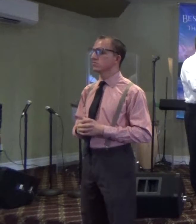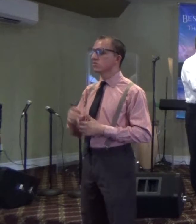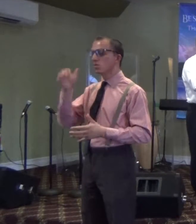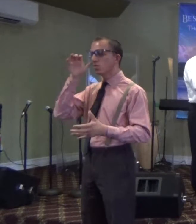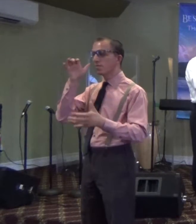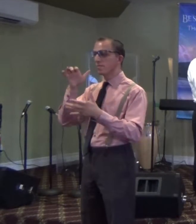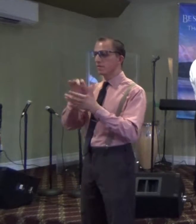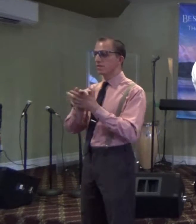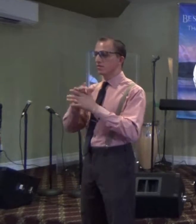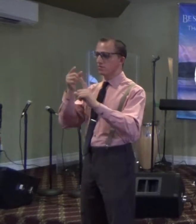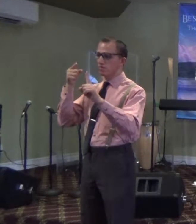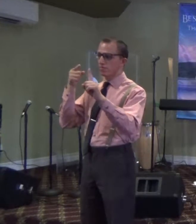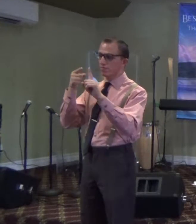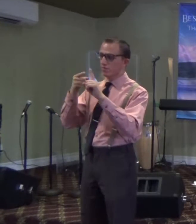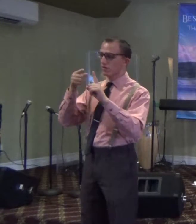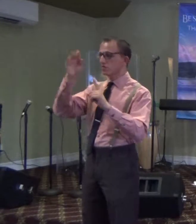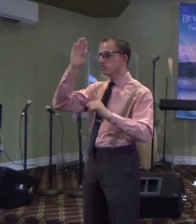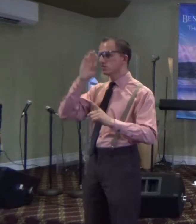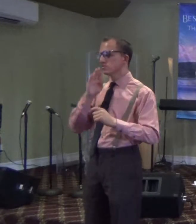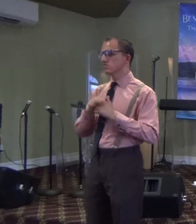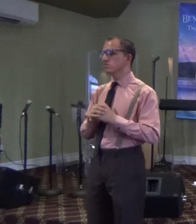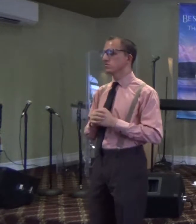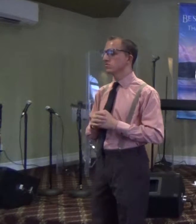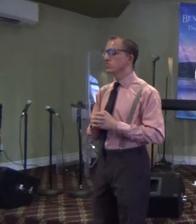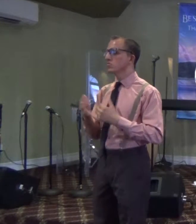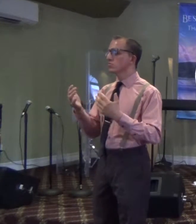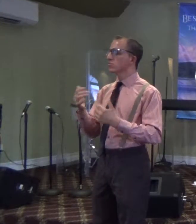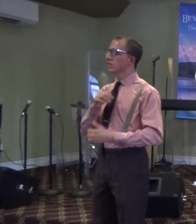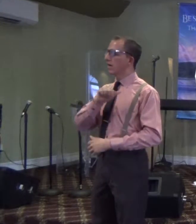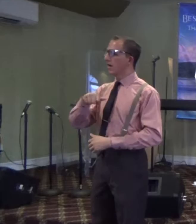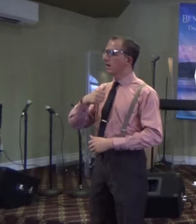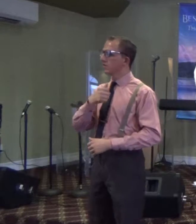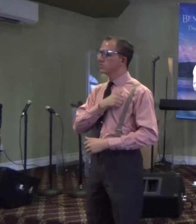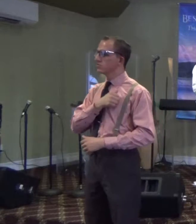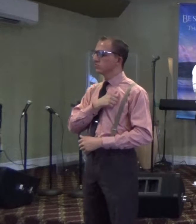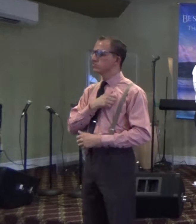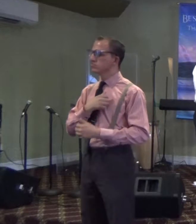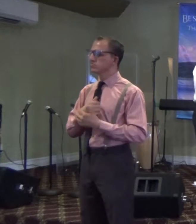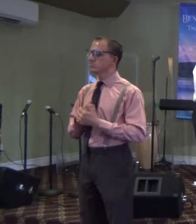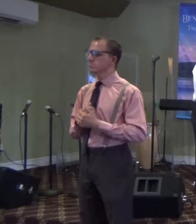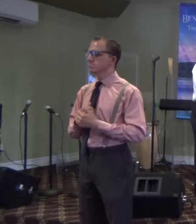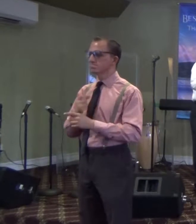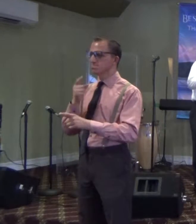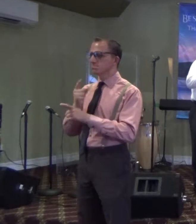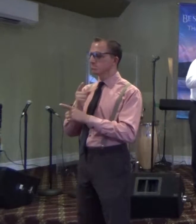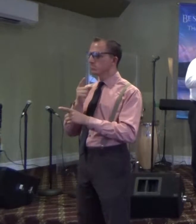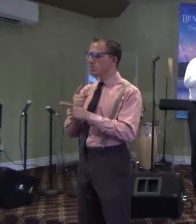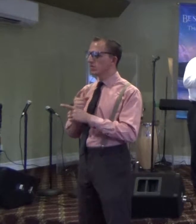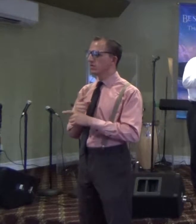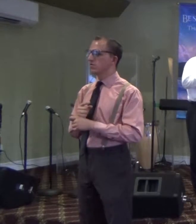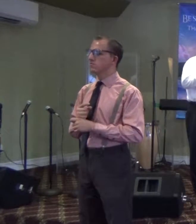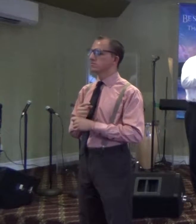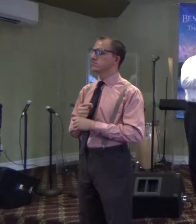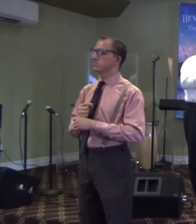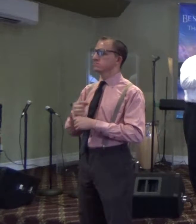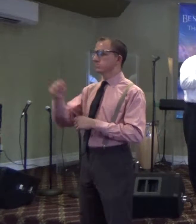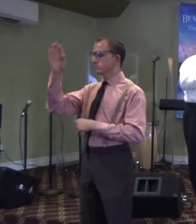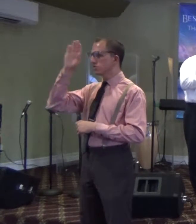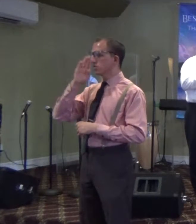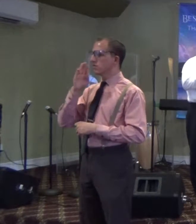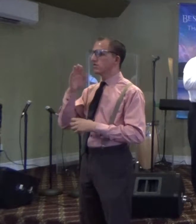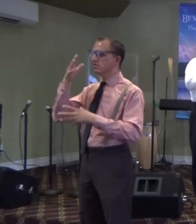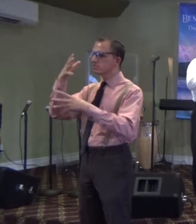su enfoque, that have their focus in que God, tienen una actitud that have an attitude correcta correct en Dios. in